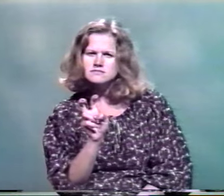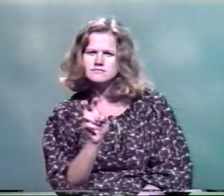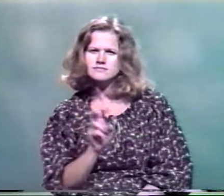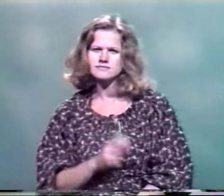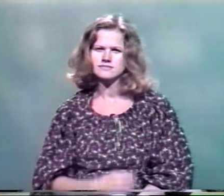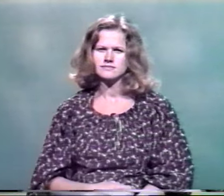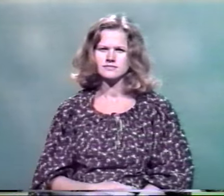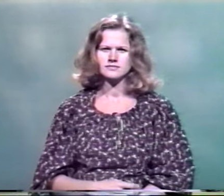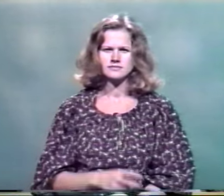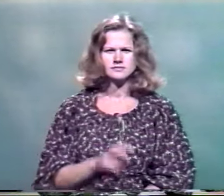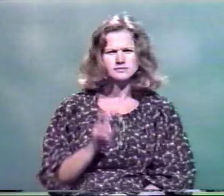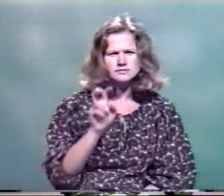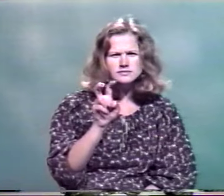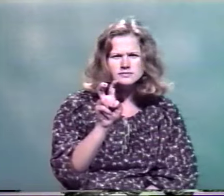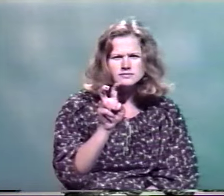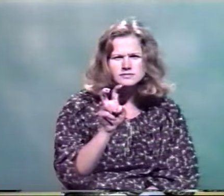To look intently.